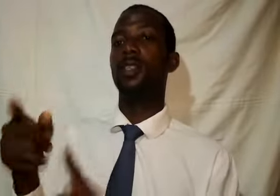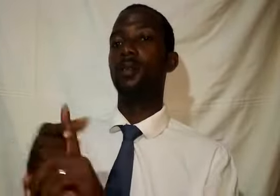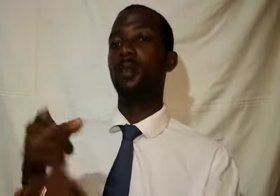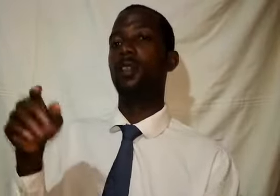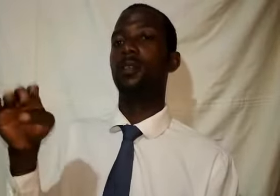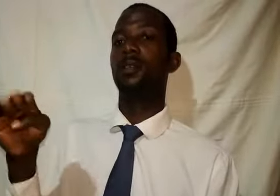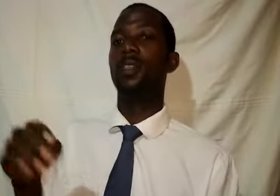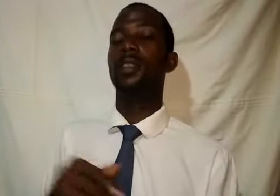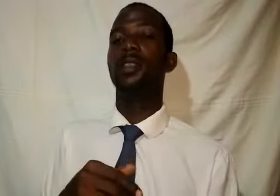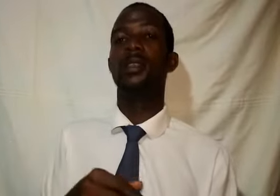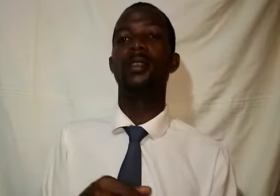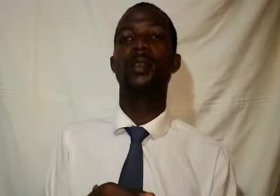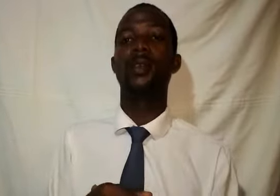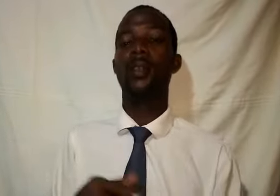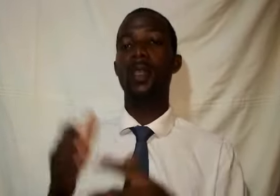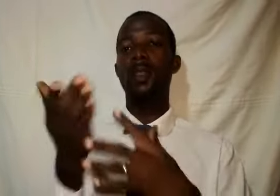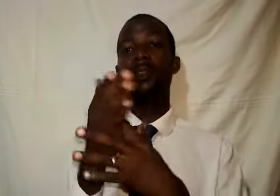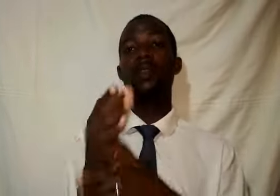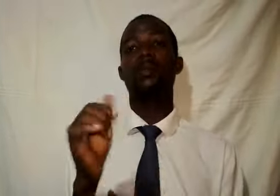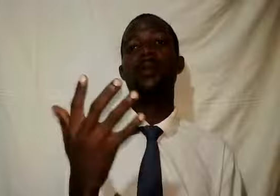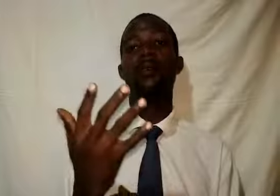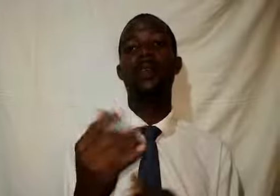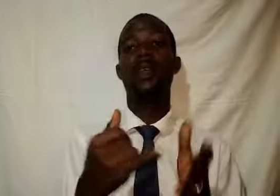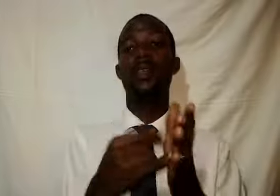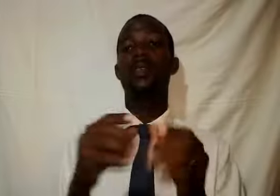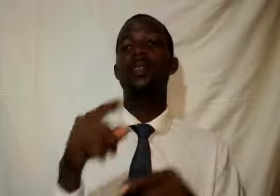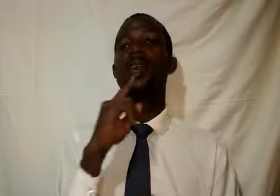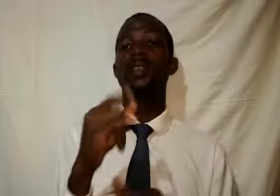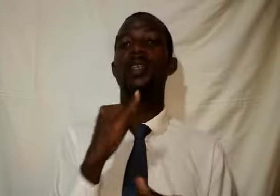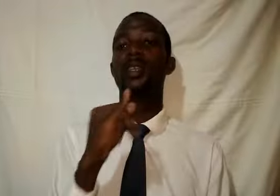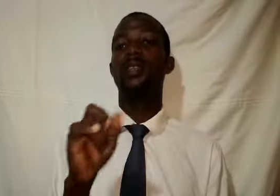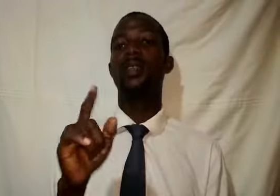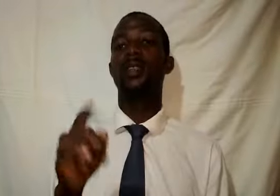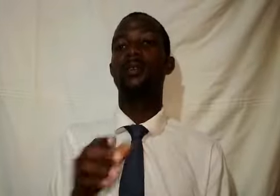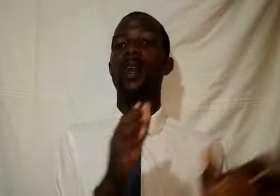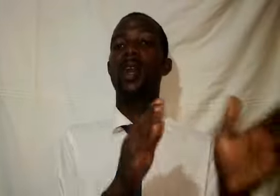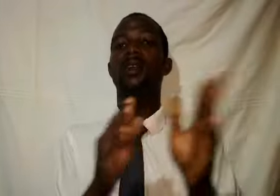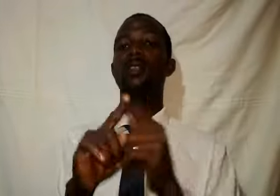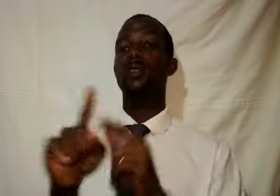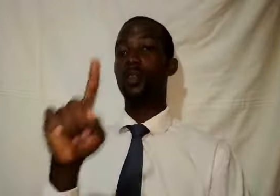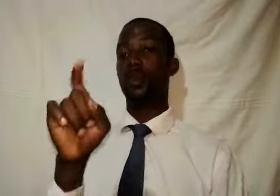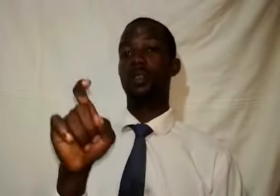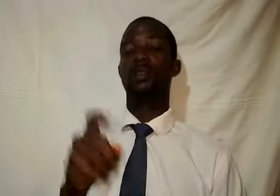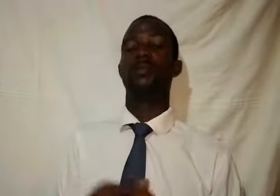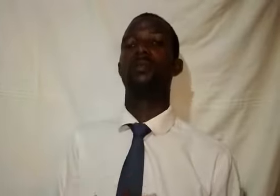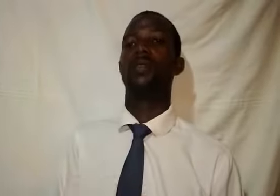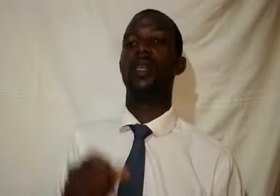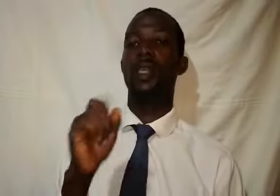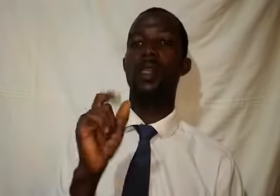14 divided by 5 gives 11. According to the question, 11 is the